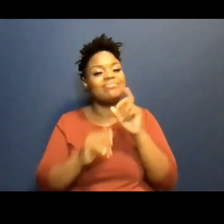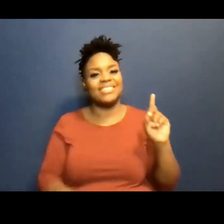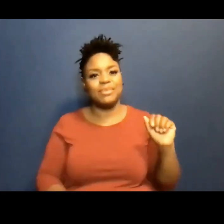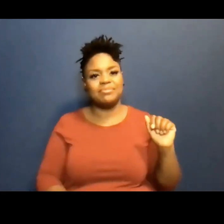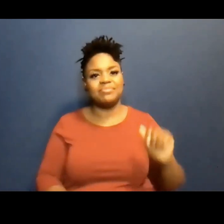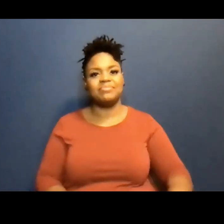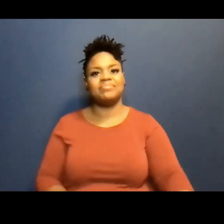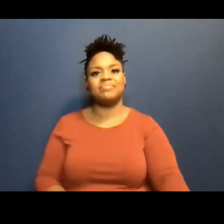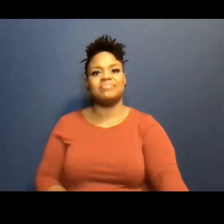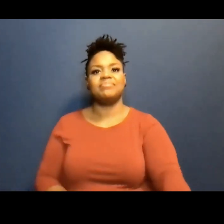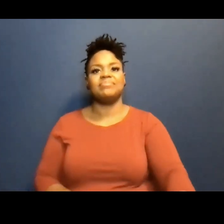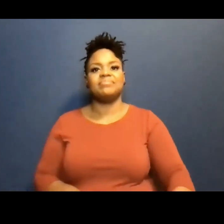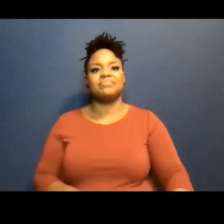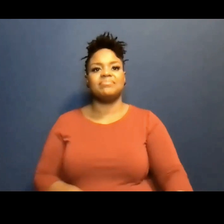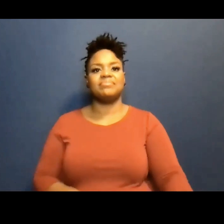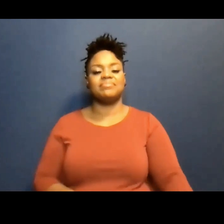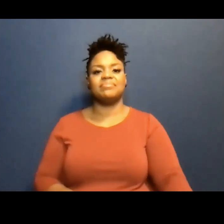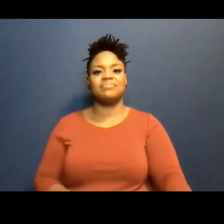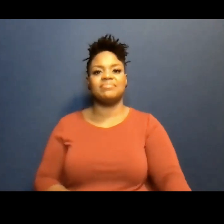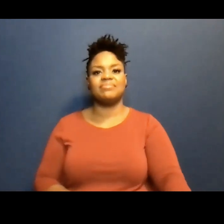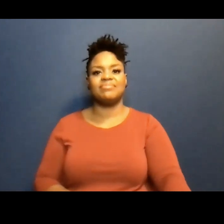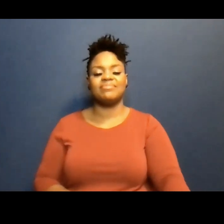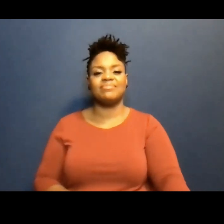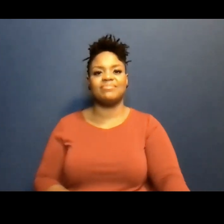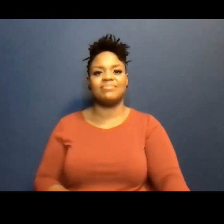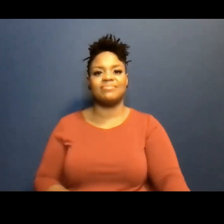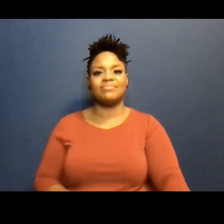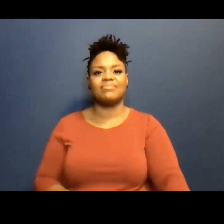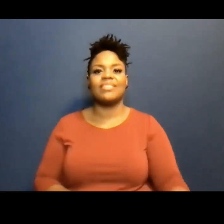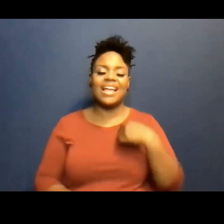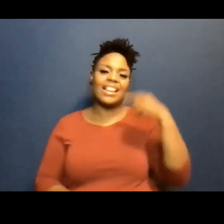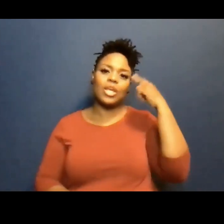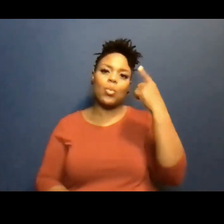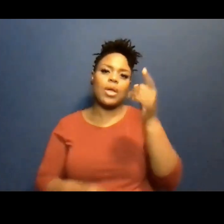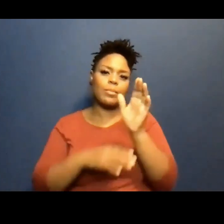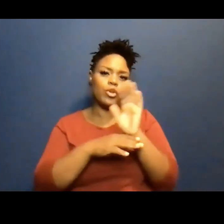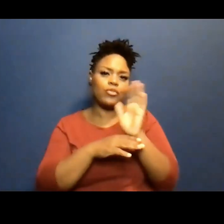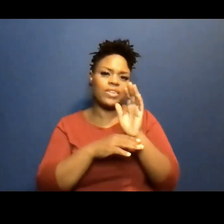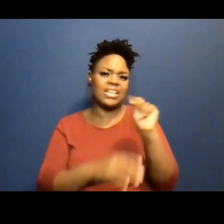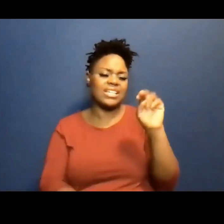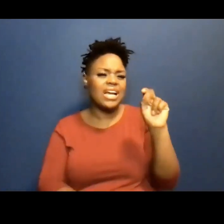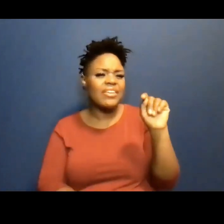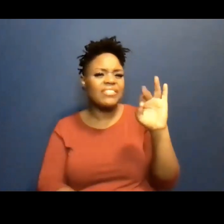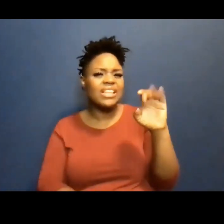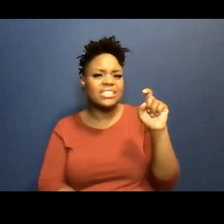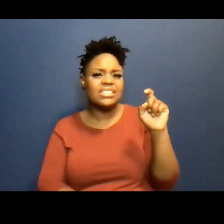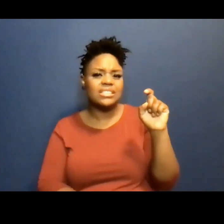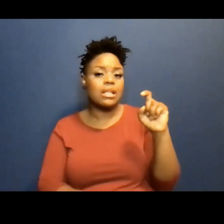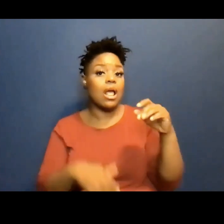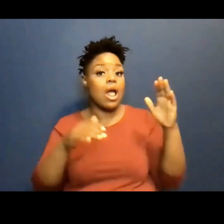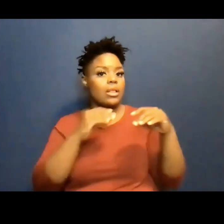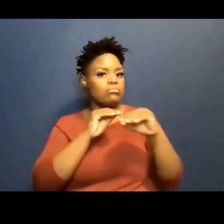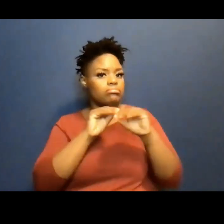one, speaking of Netflix, this is not promoted, this is not sponsored in any way, but there